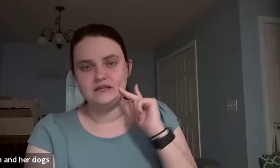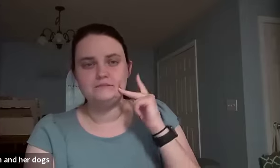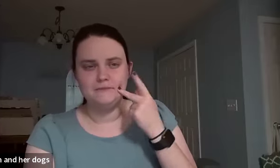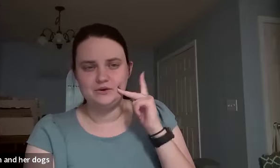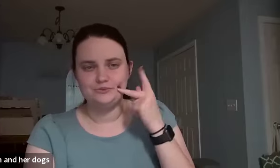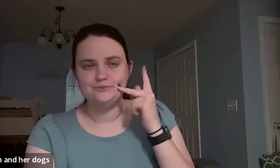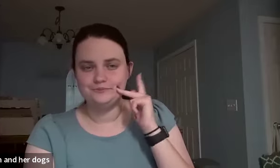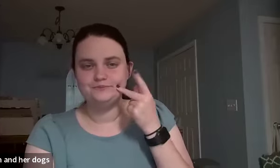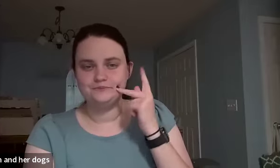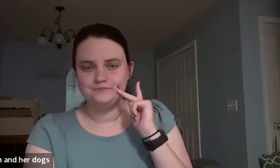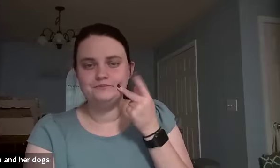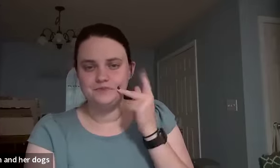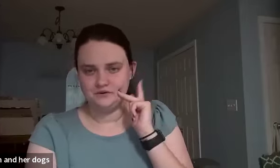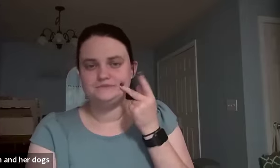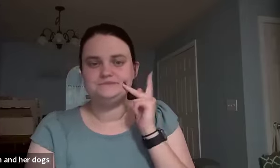really. Pickle, pickle.